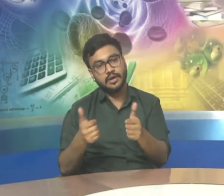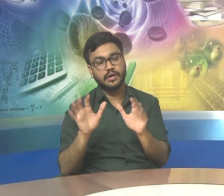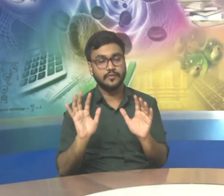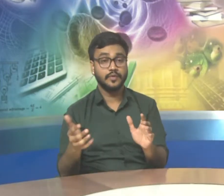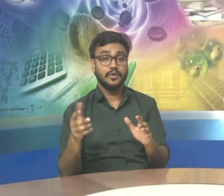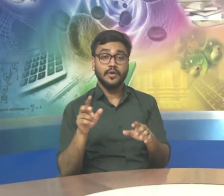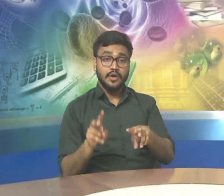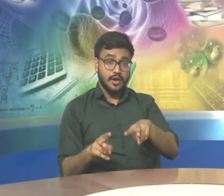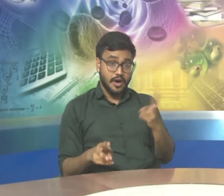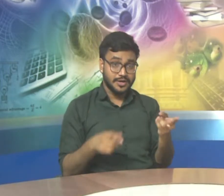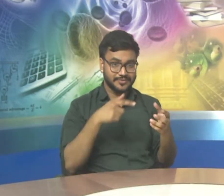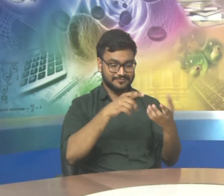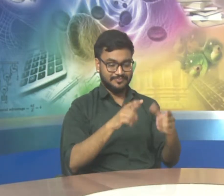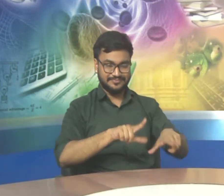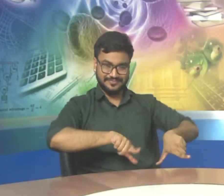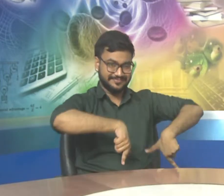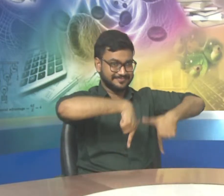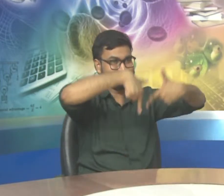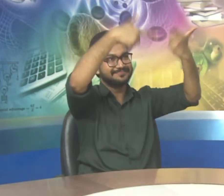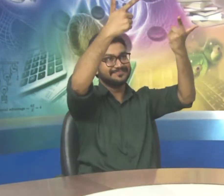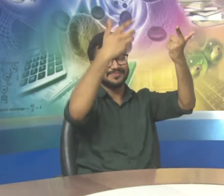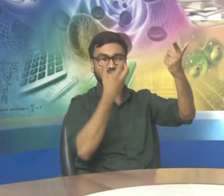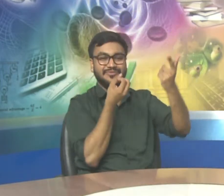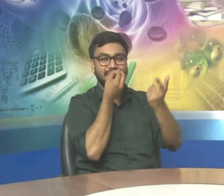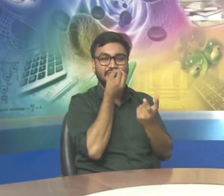which is generated by a magnet.